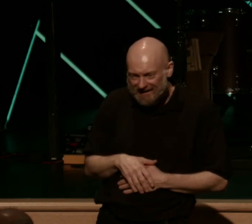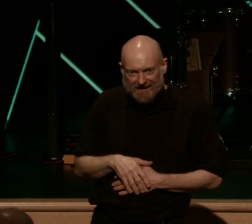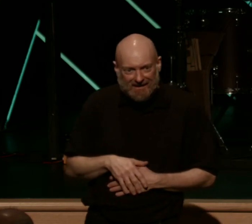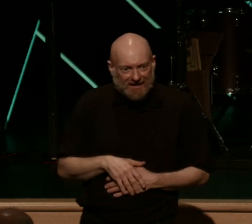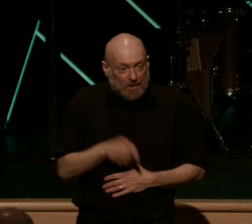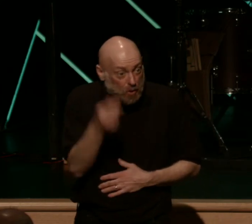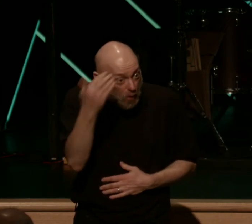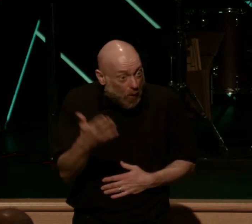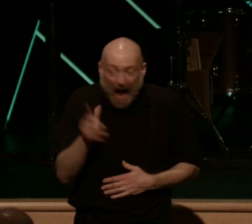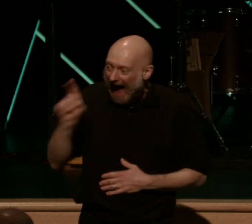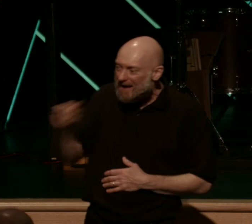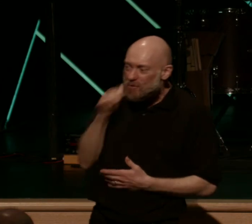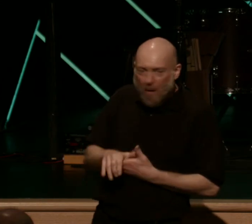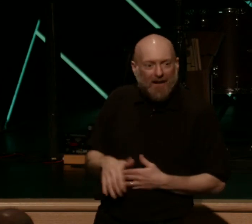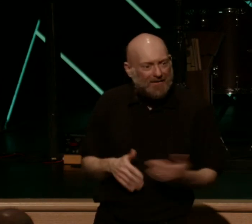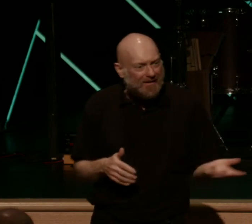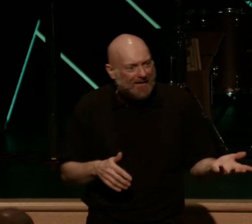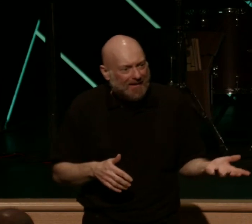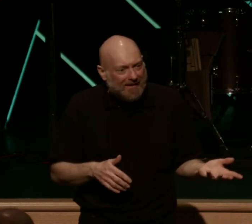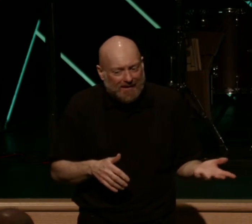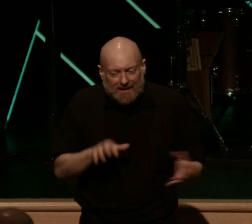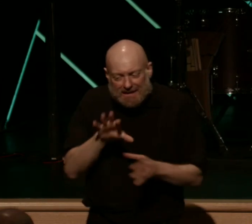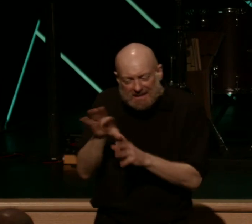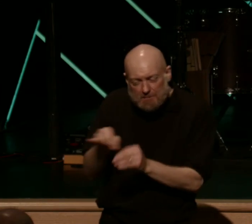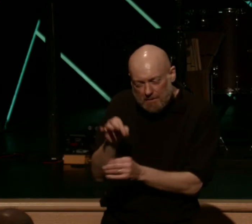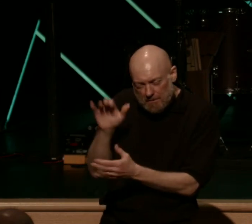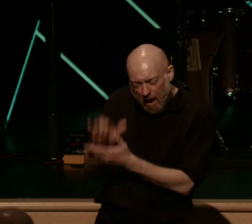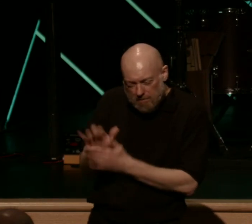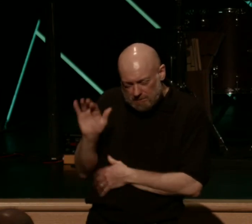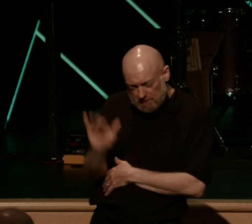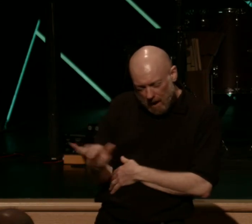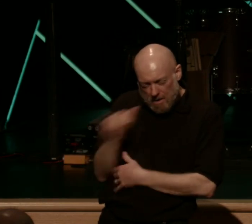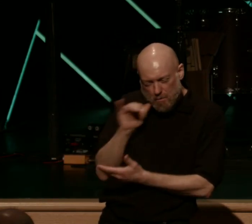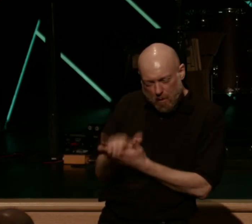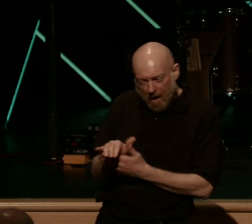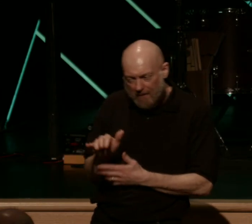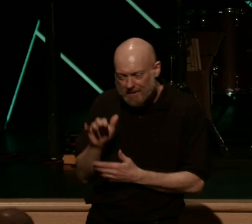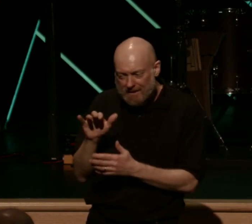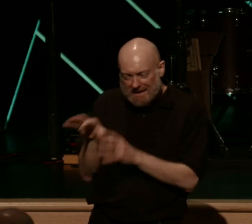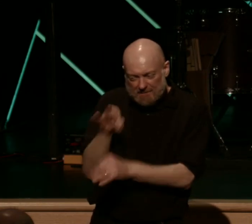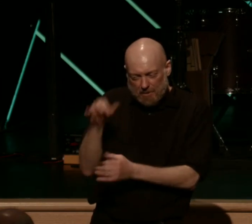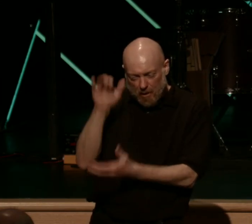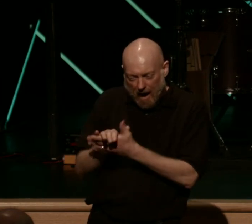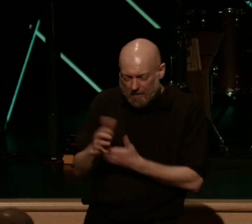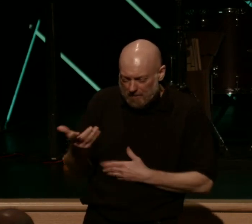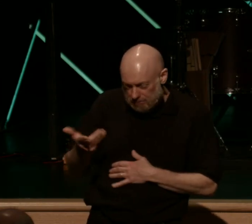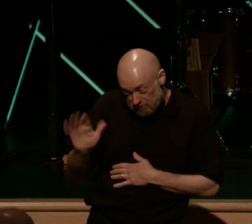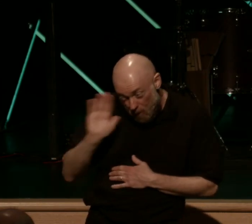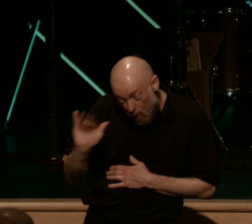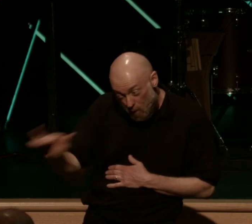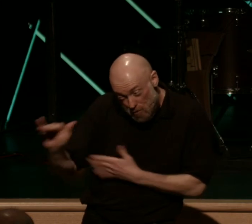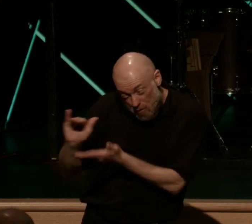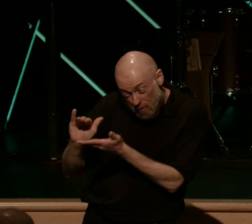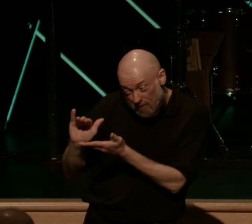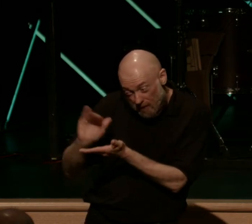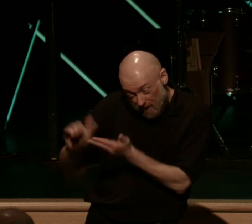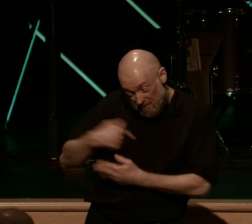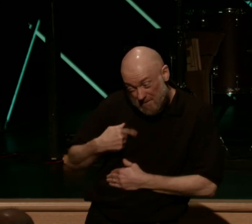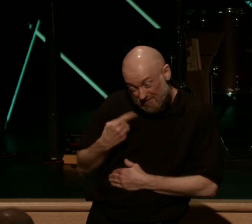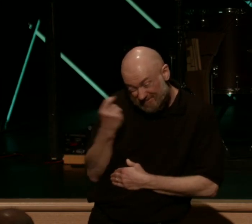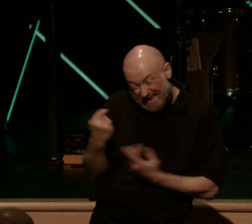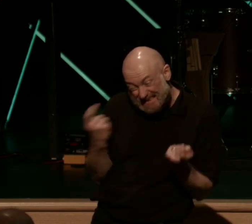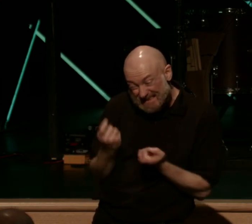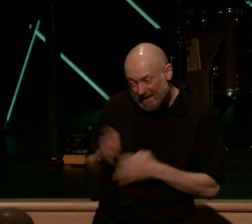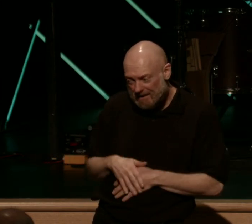you don't know, ask your wife. A spirit-filled husband will study his wife. A spirit-filled husband will ask for forgiveness when he sins. He